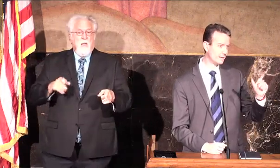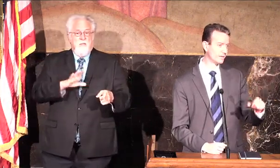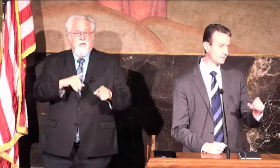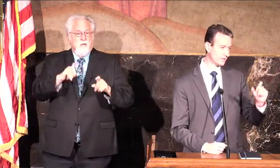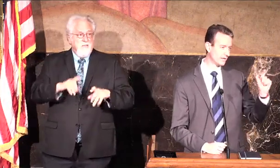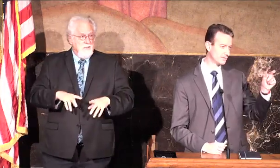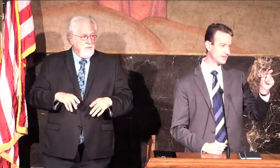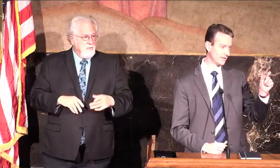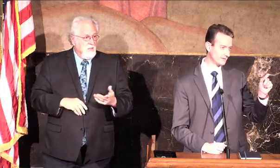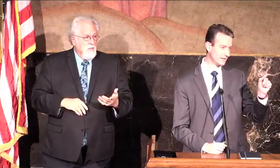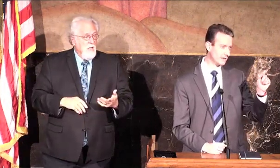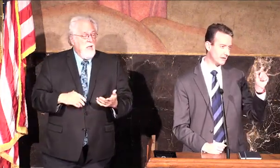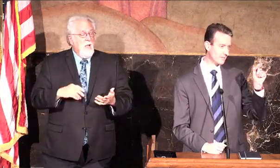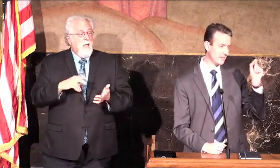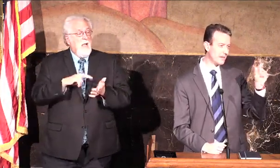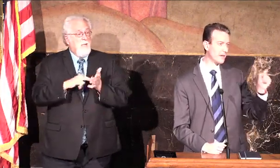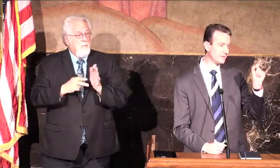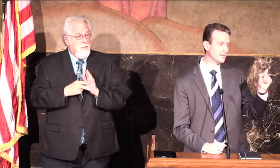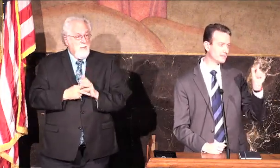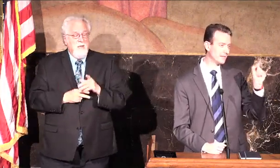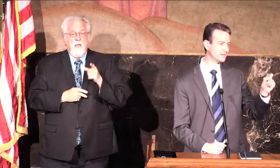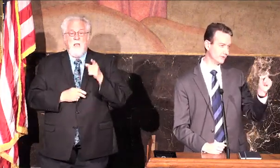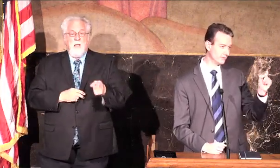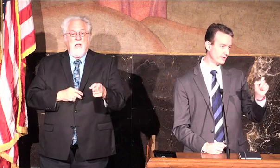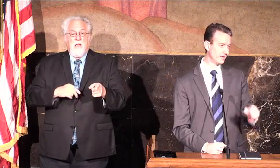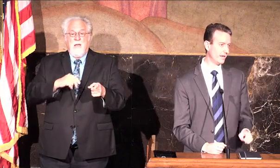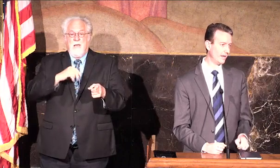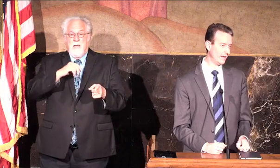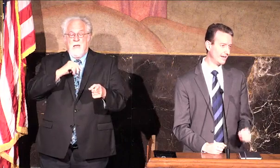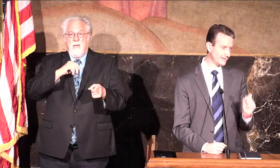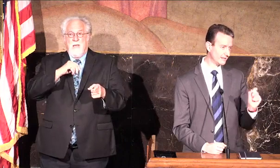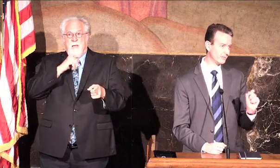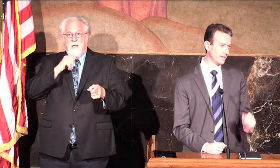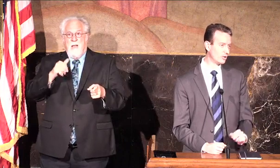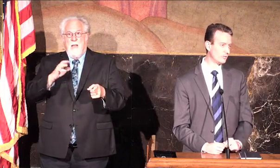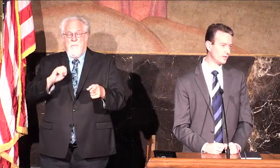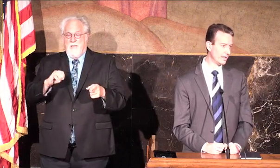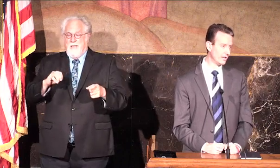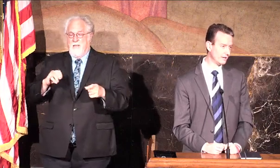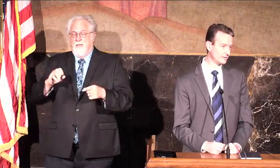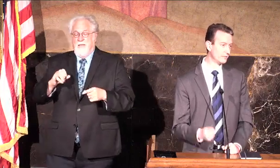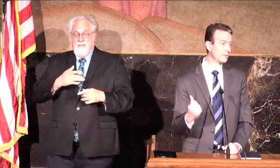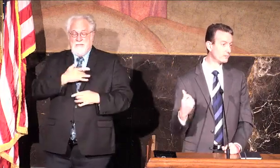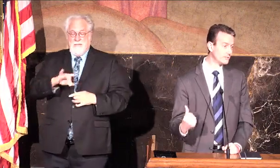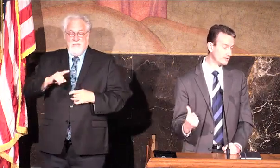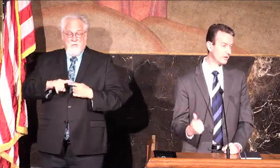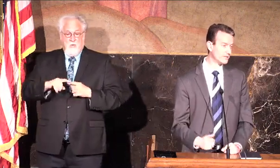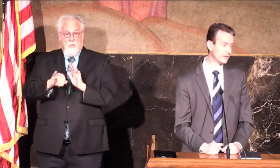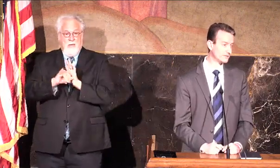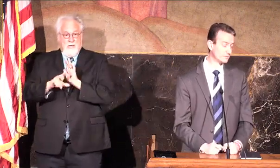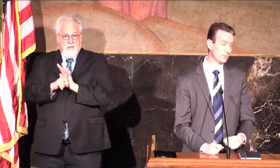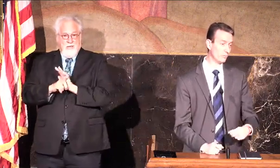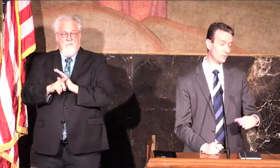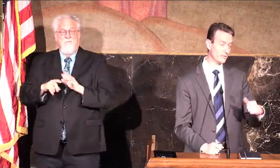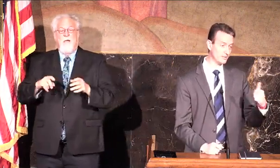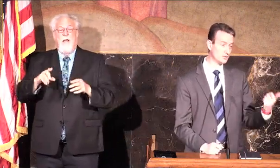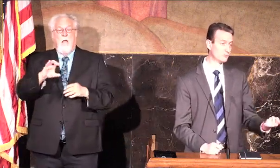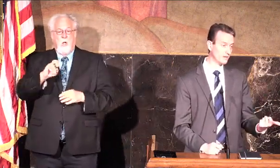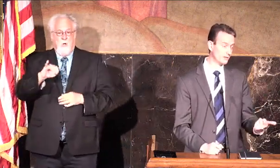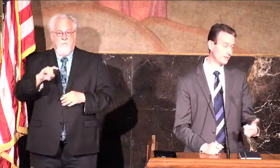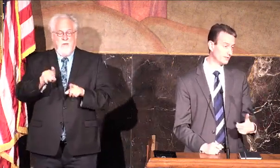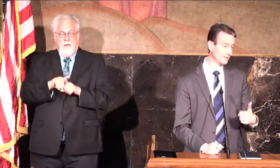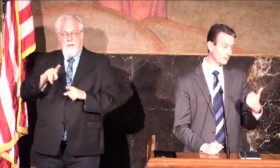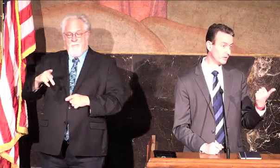test dynamics. And what I guess I'm saying is that they may not be as sensitive in identifying COVID as some of our PCR tests. But what they